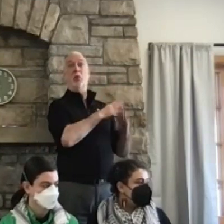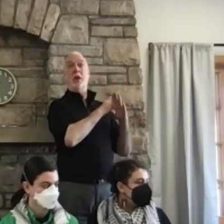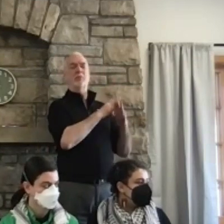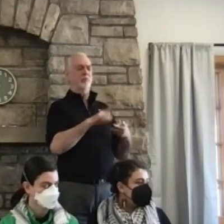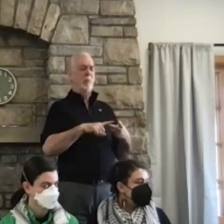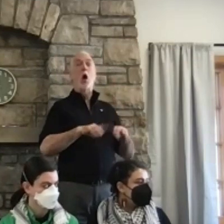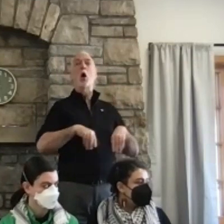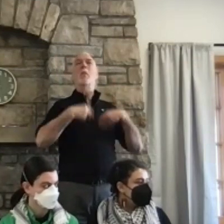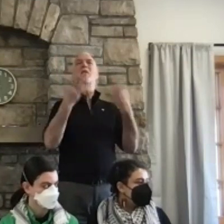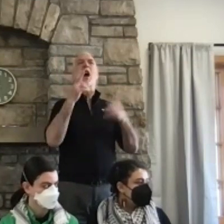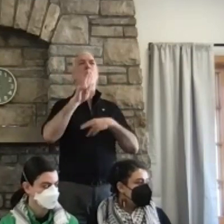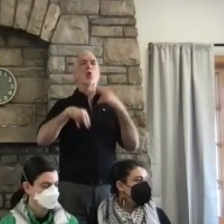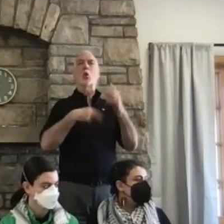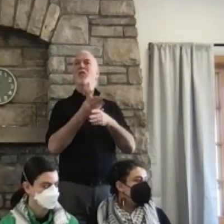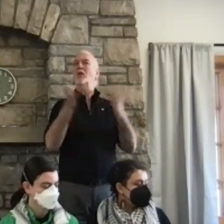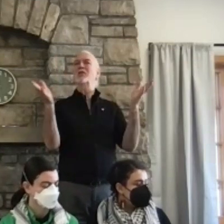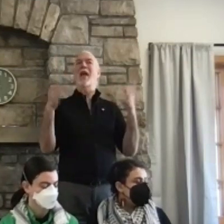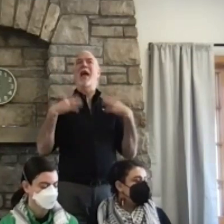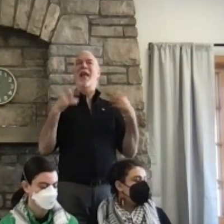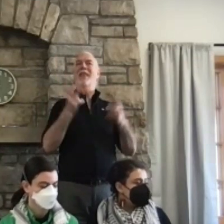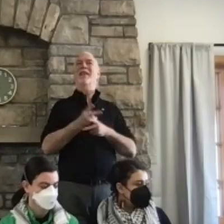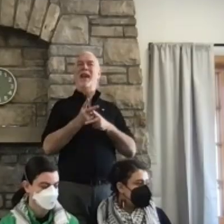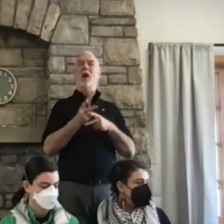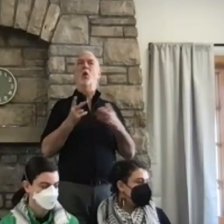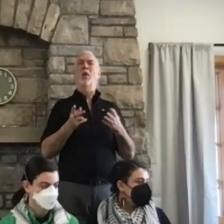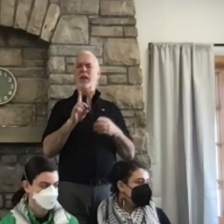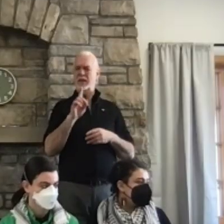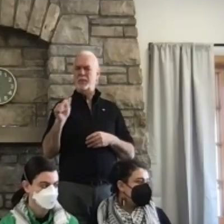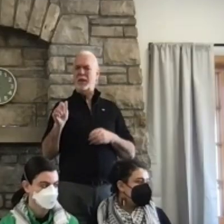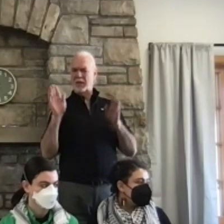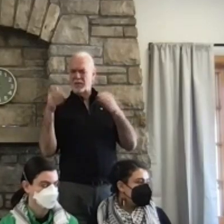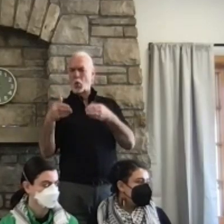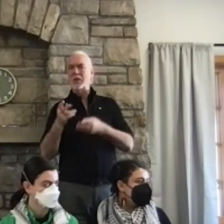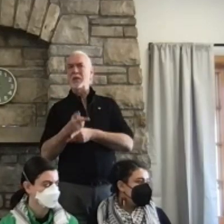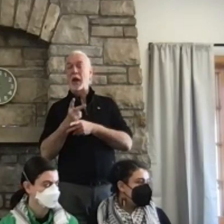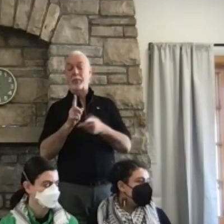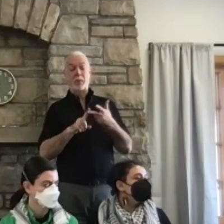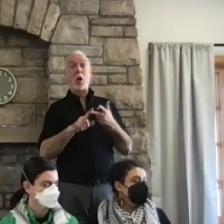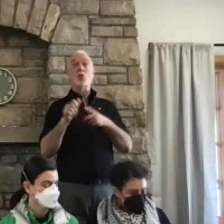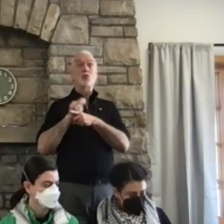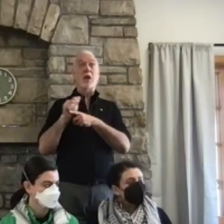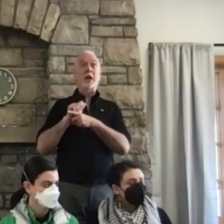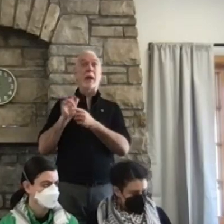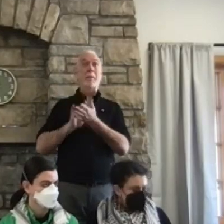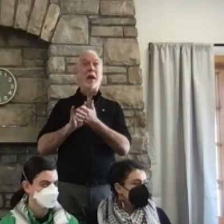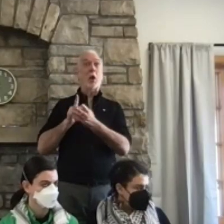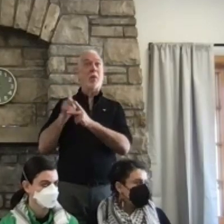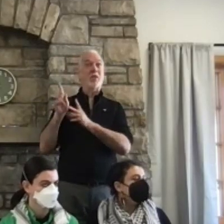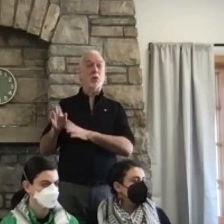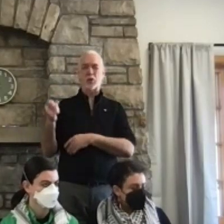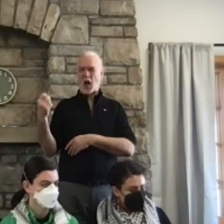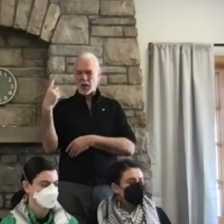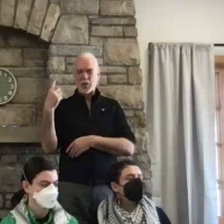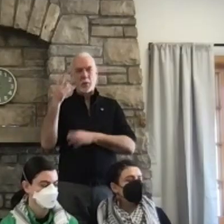universal health care with disability-centered care is necessary. I think also training medical professionals to understand and